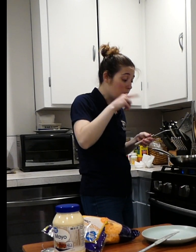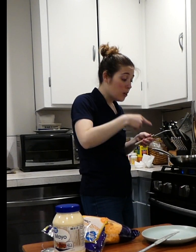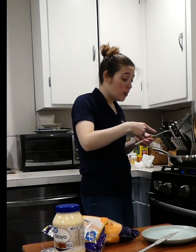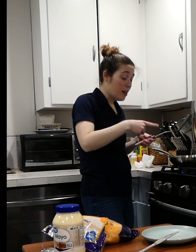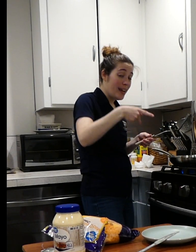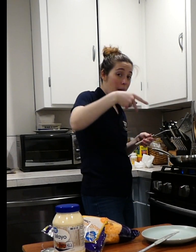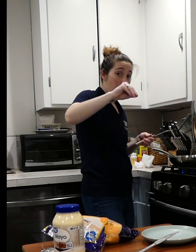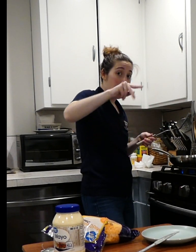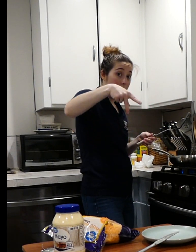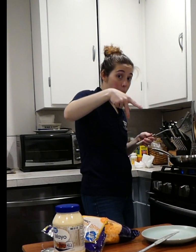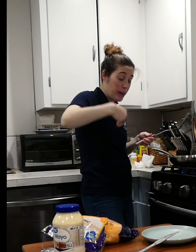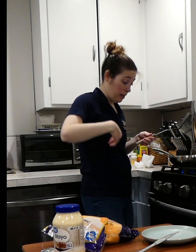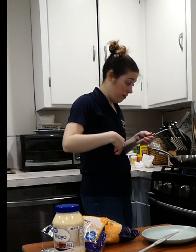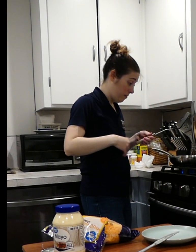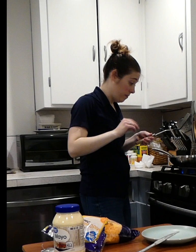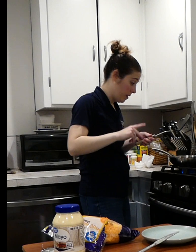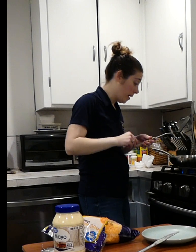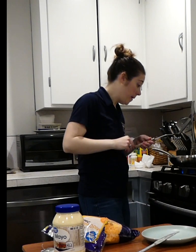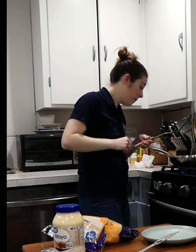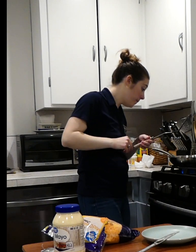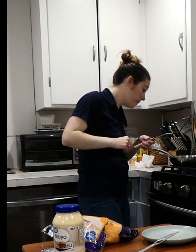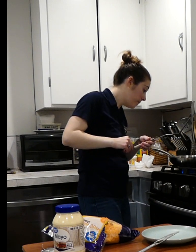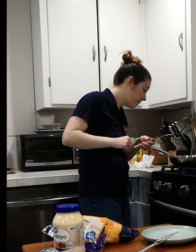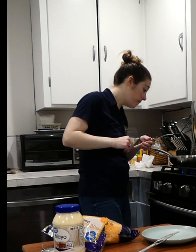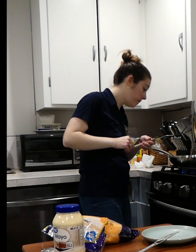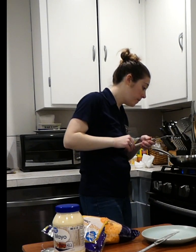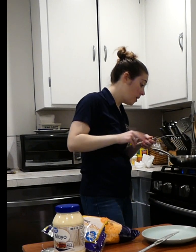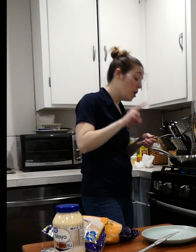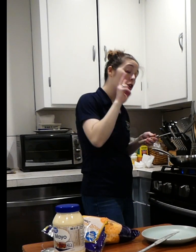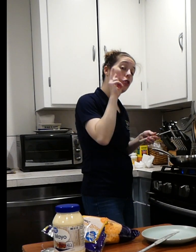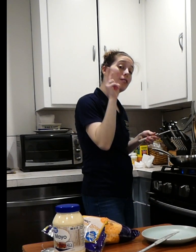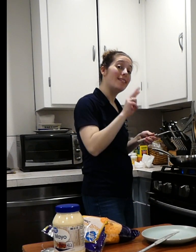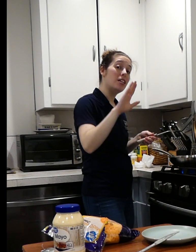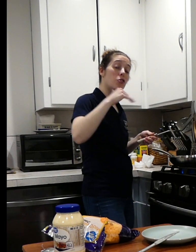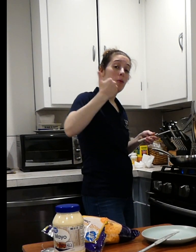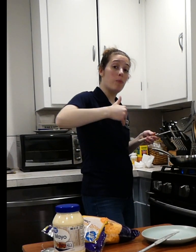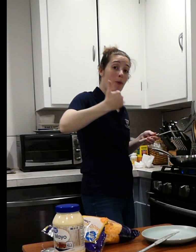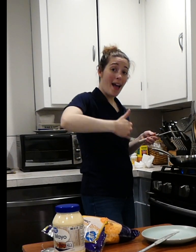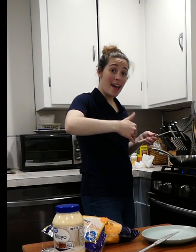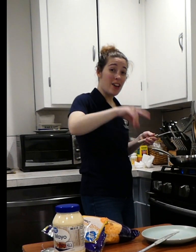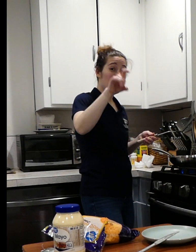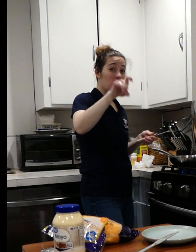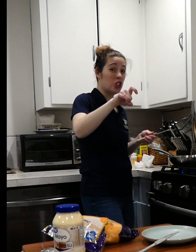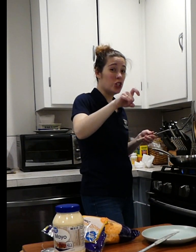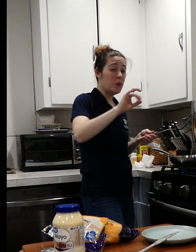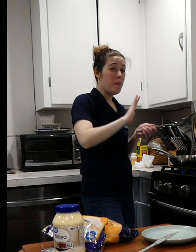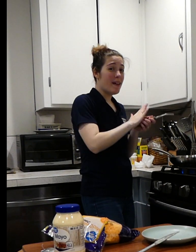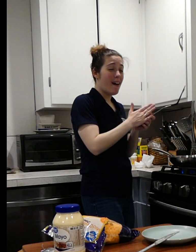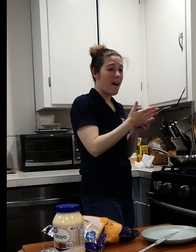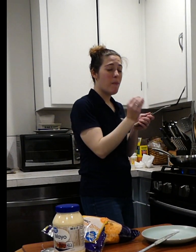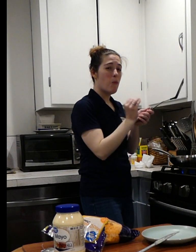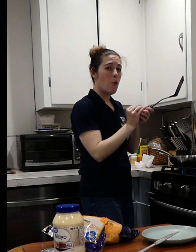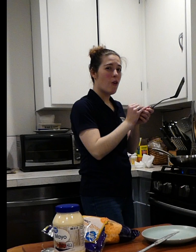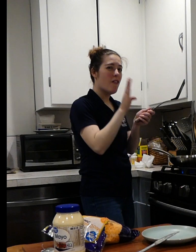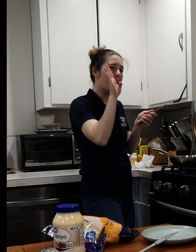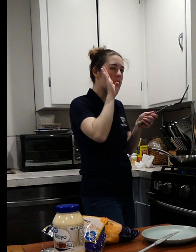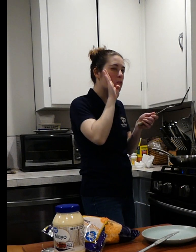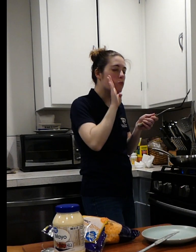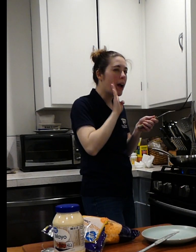hear popping, okay? You'll see your bread should become more of a